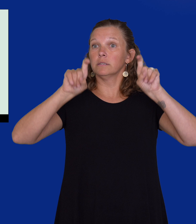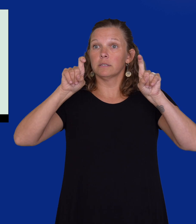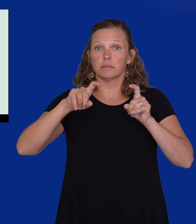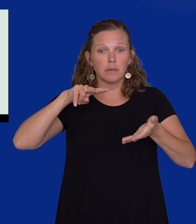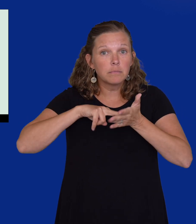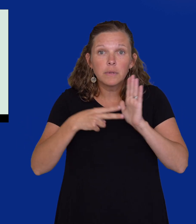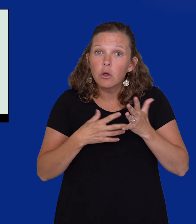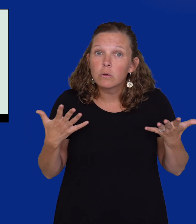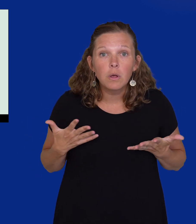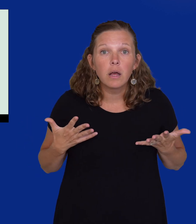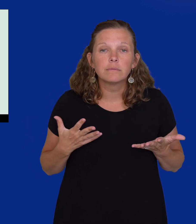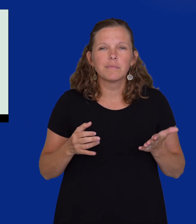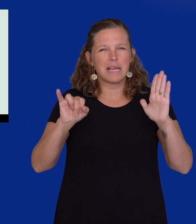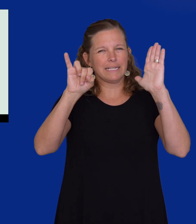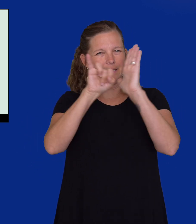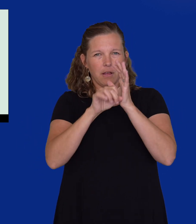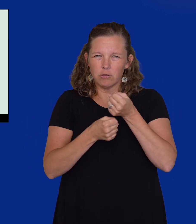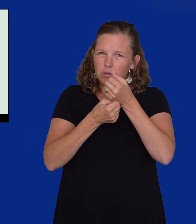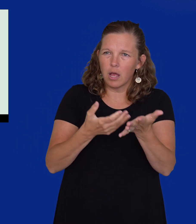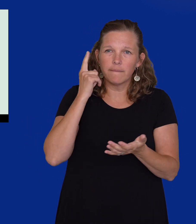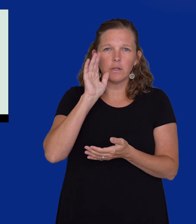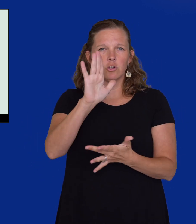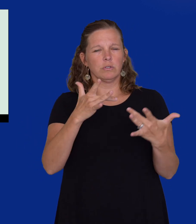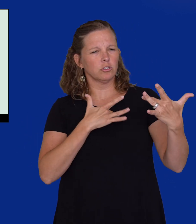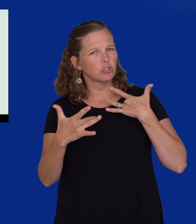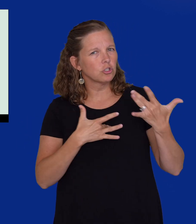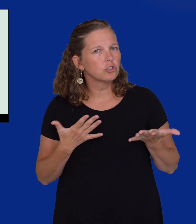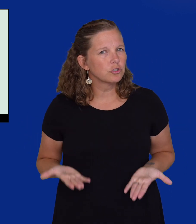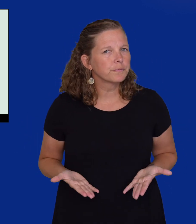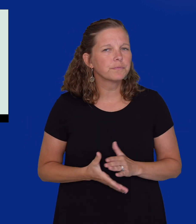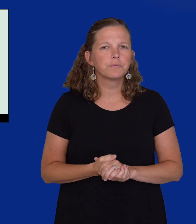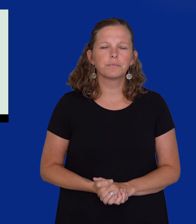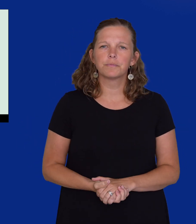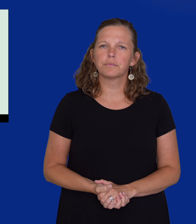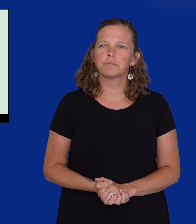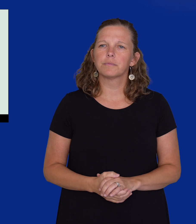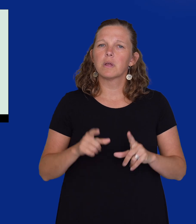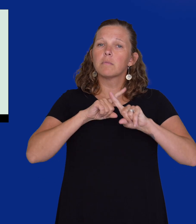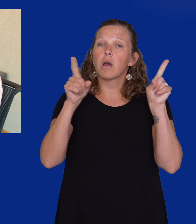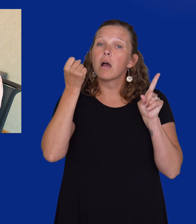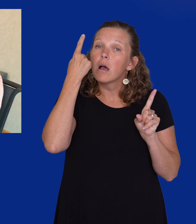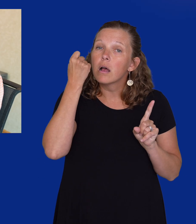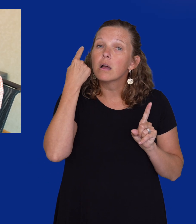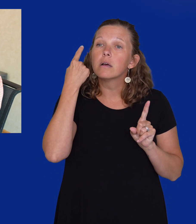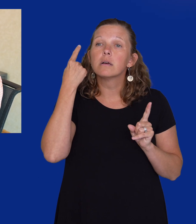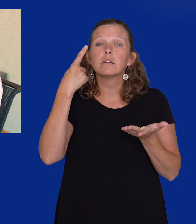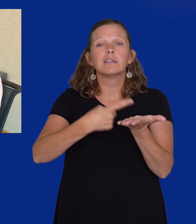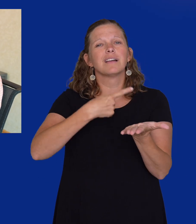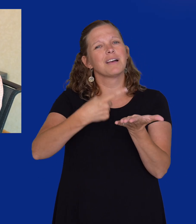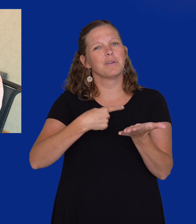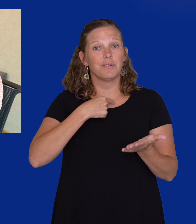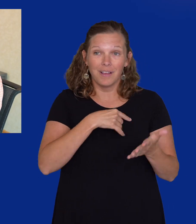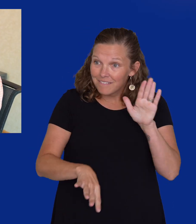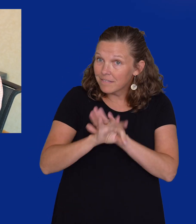The intention of this testing is to identify a cause for a patient's concerns. However, we can